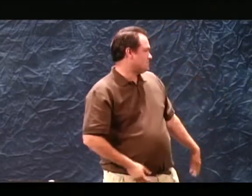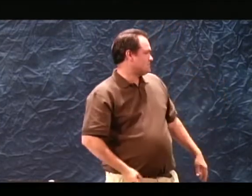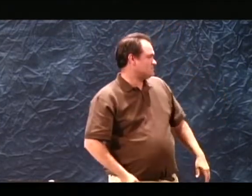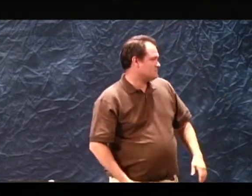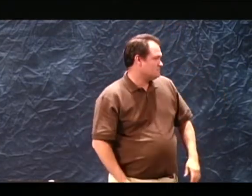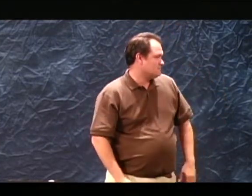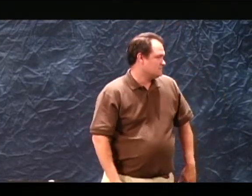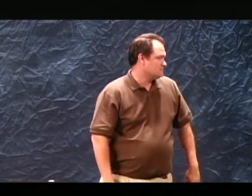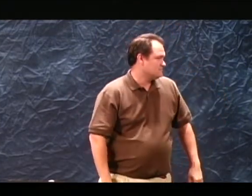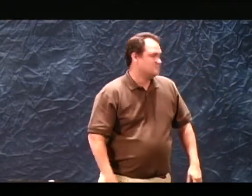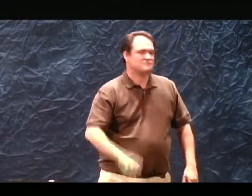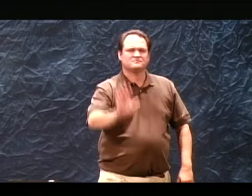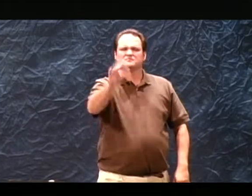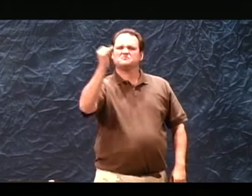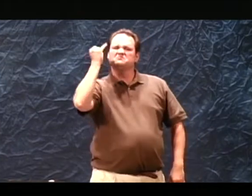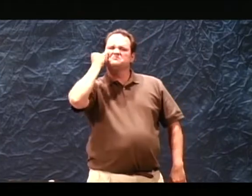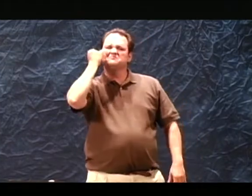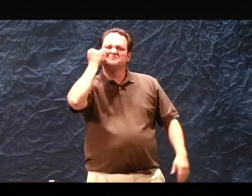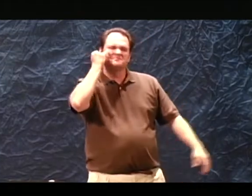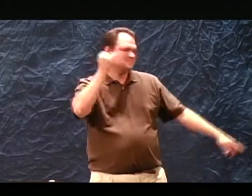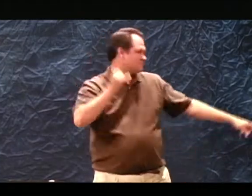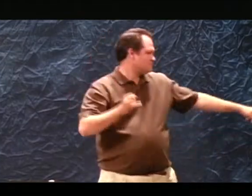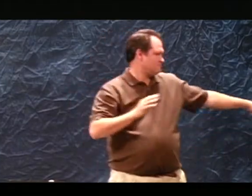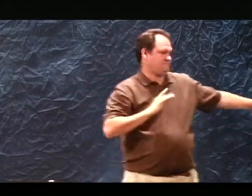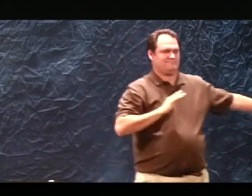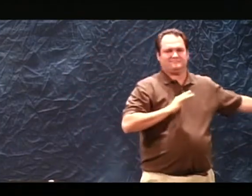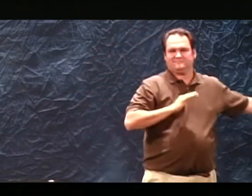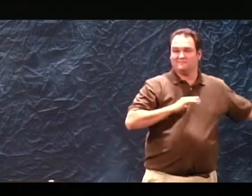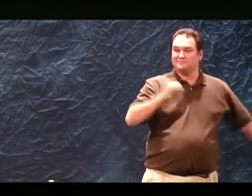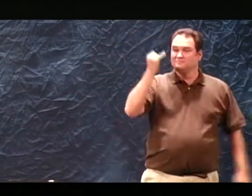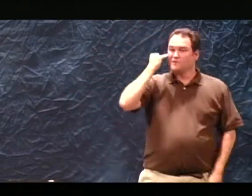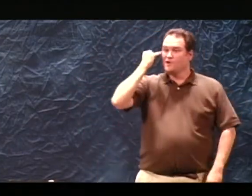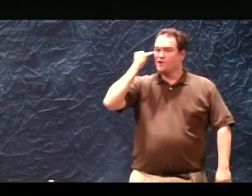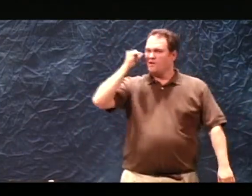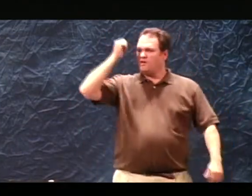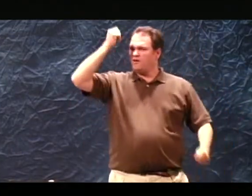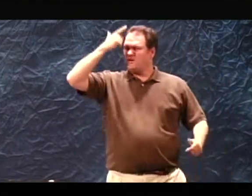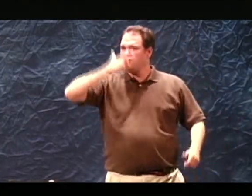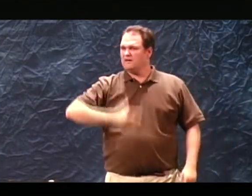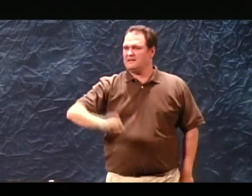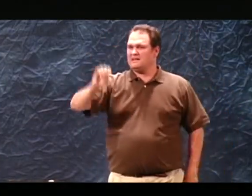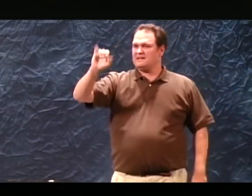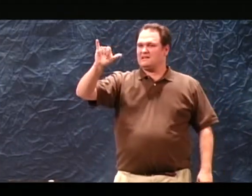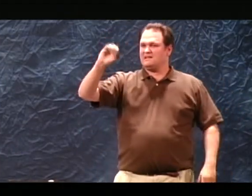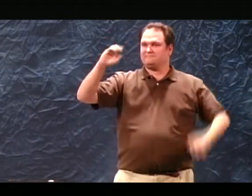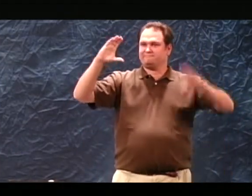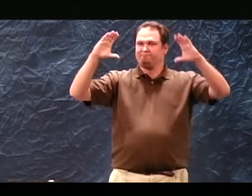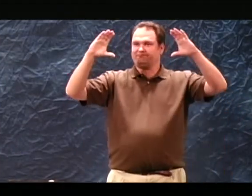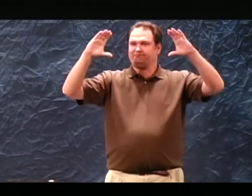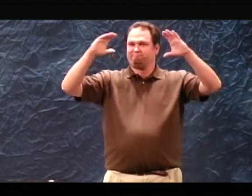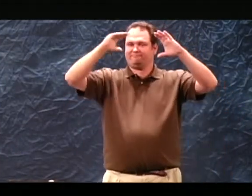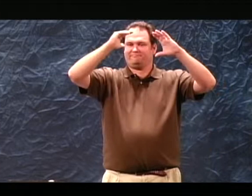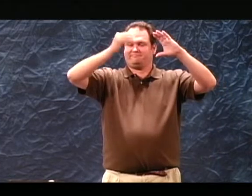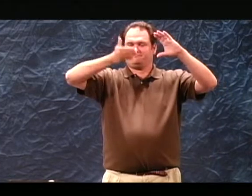our parts work together to make one body imagine if all the body were an